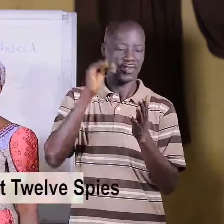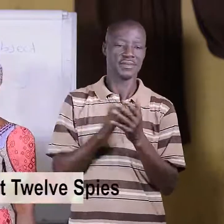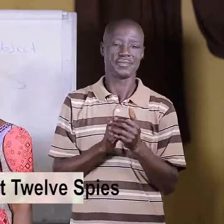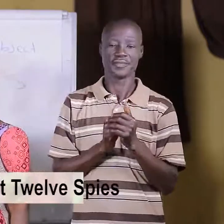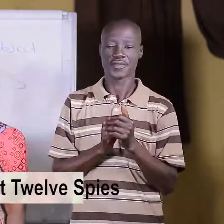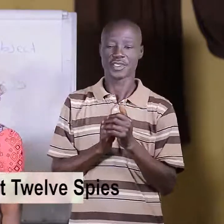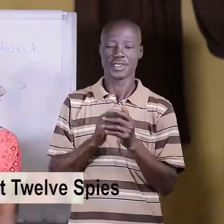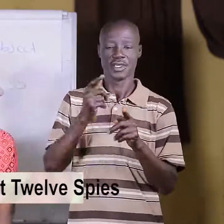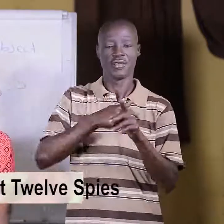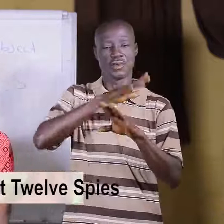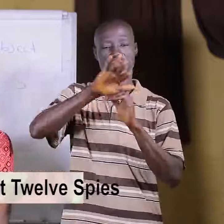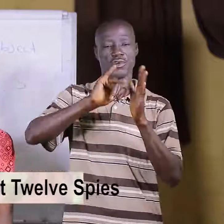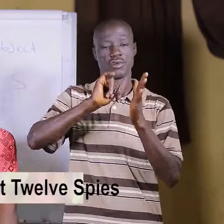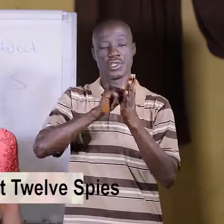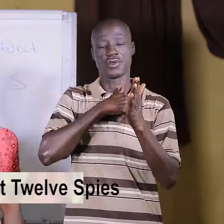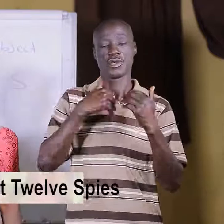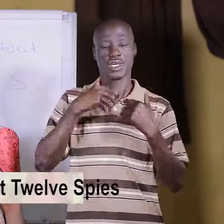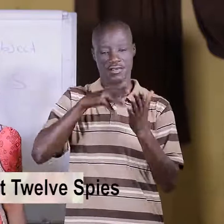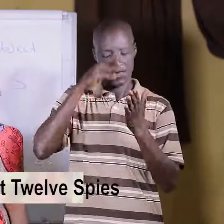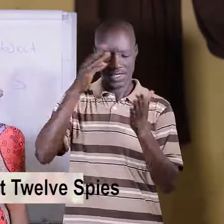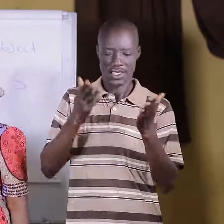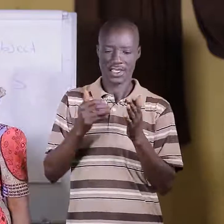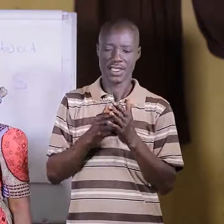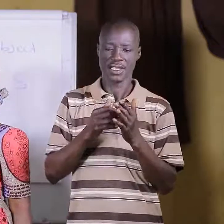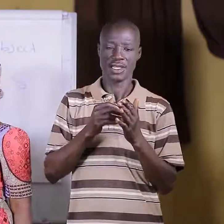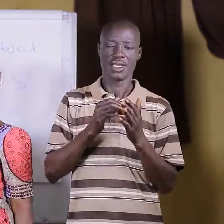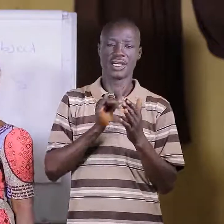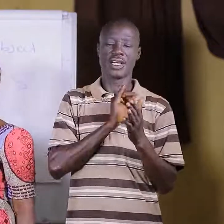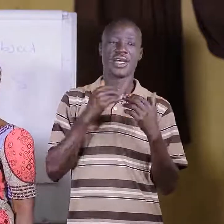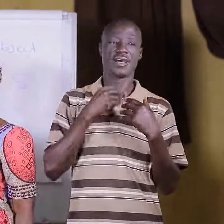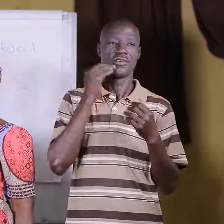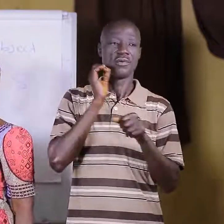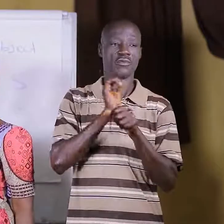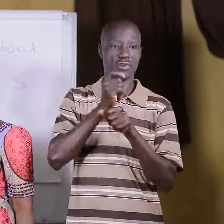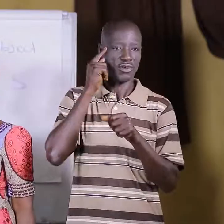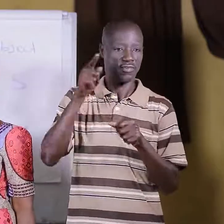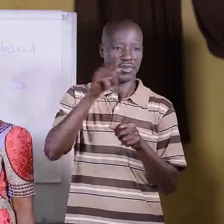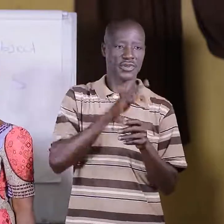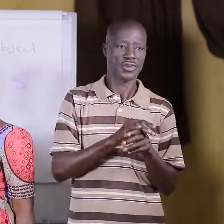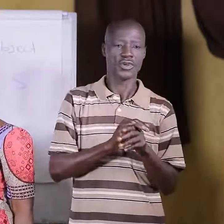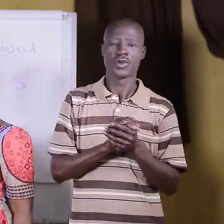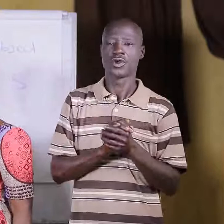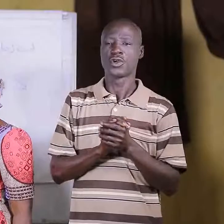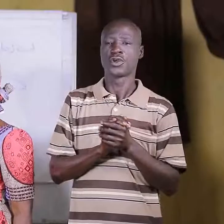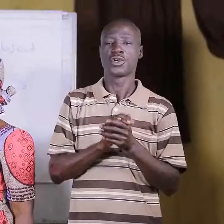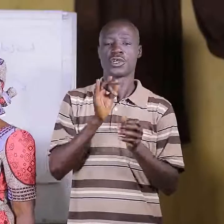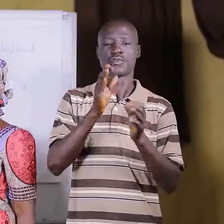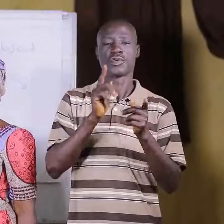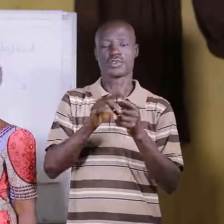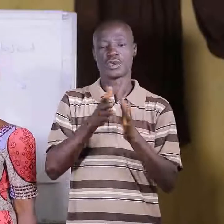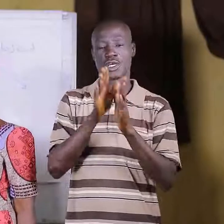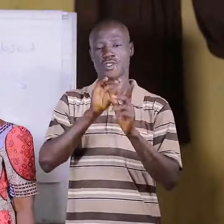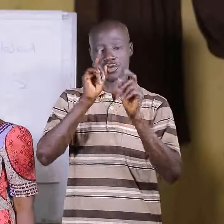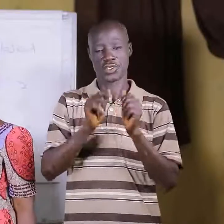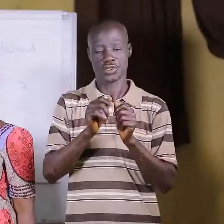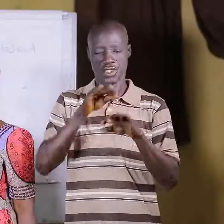students, from all that we have discussed, please, I have an assignment for you. And if you are asking any question